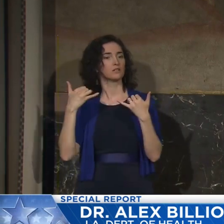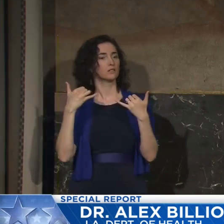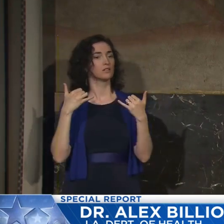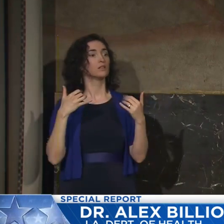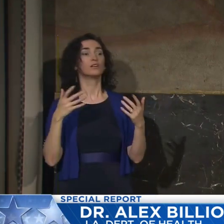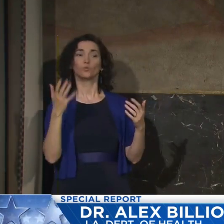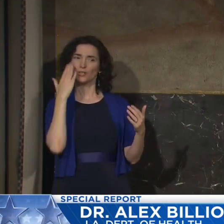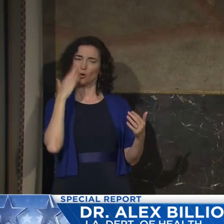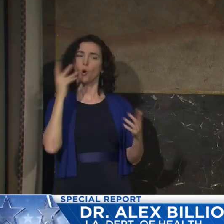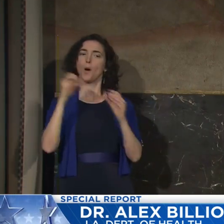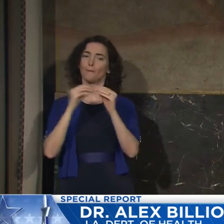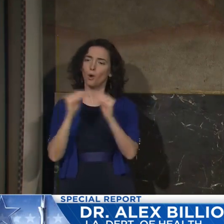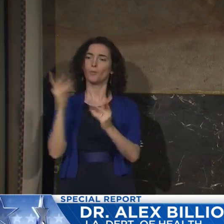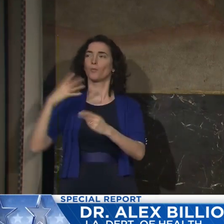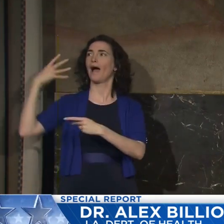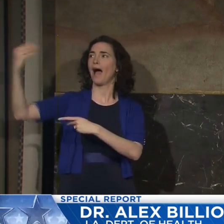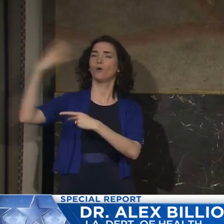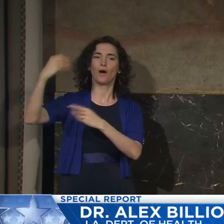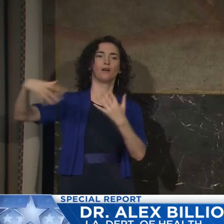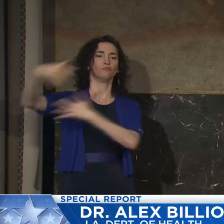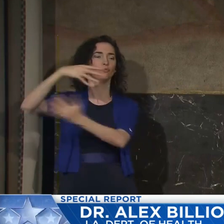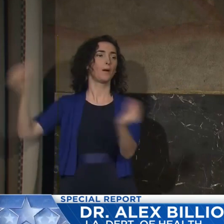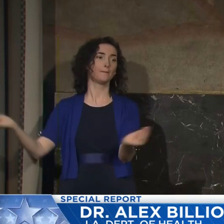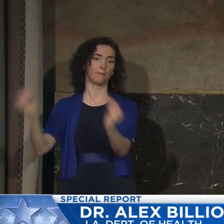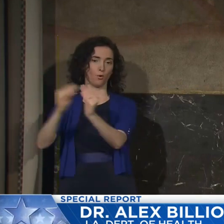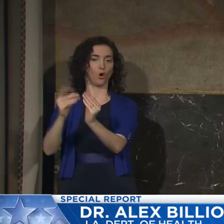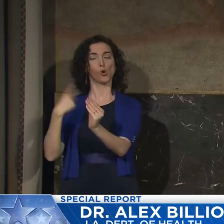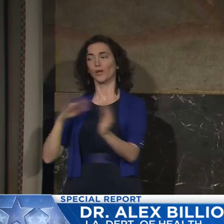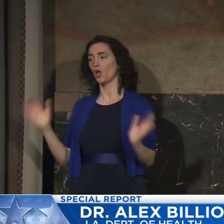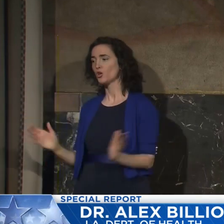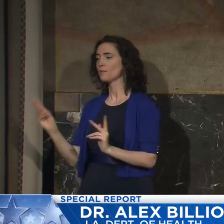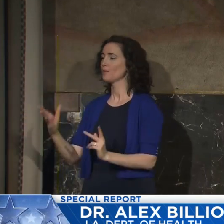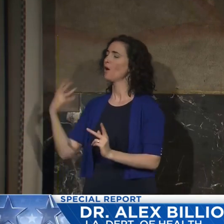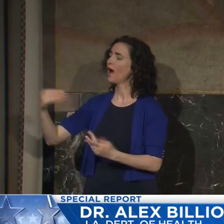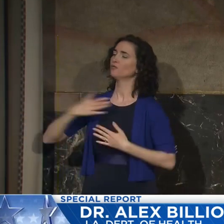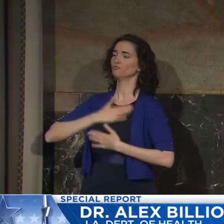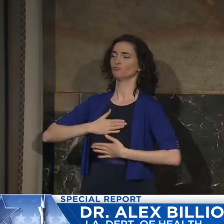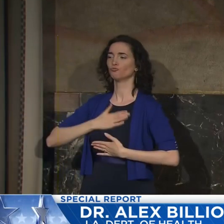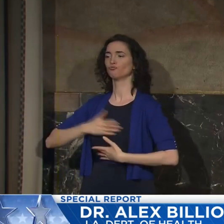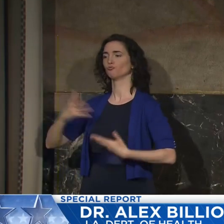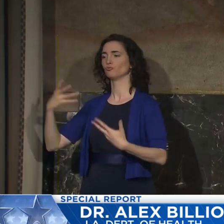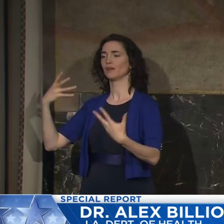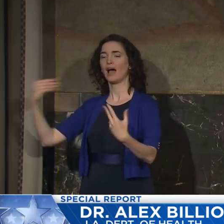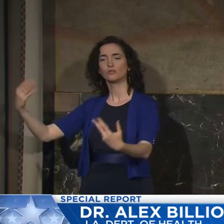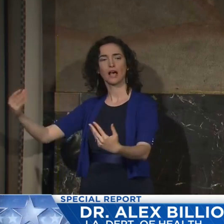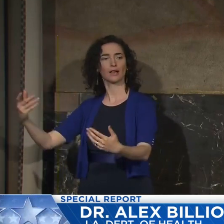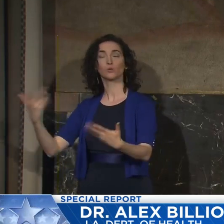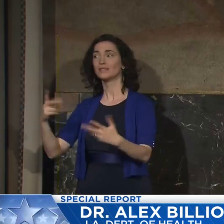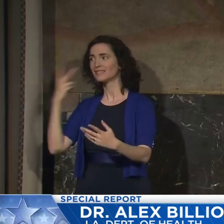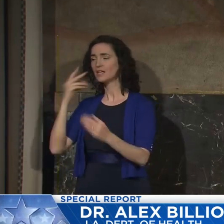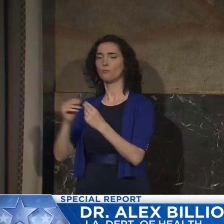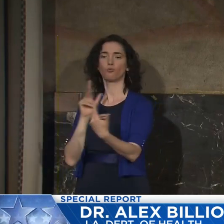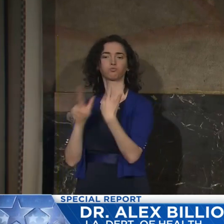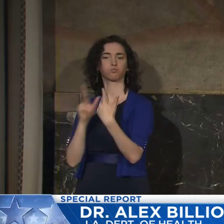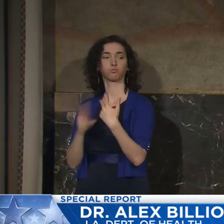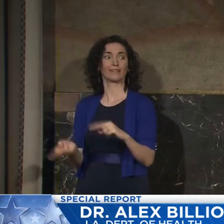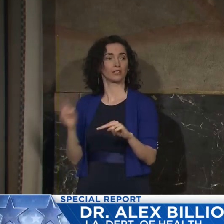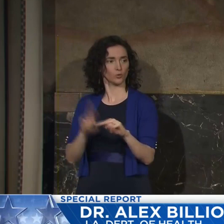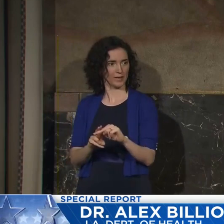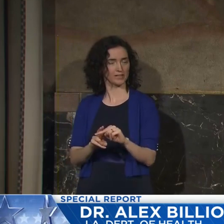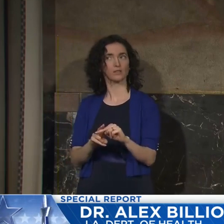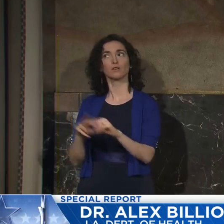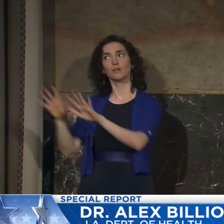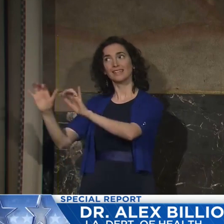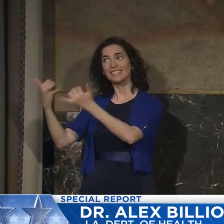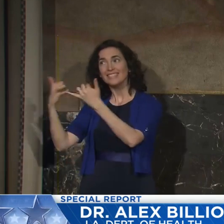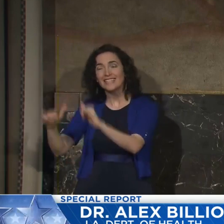are out and about over the last couple of weeks because we've been encouraging people to go out and about and enjoy the outdoors. We've seen more traffic on the roads. And so if we're